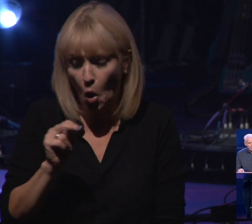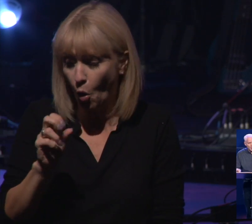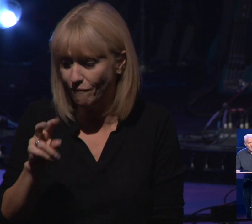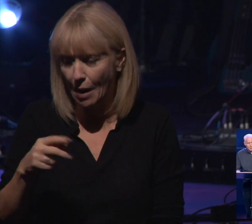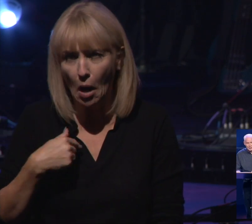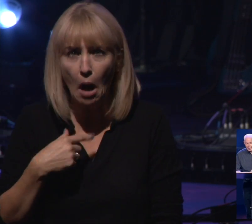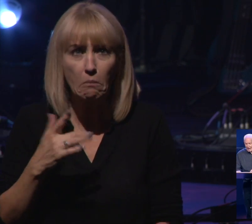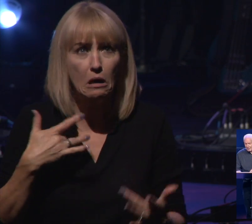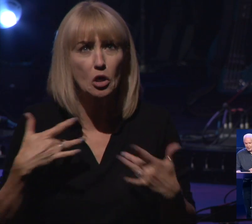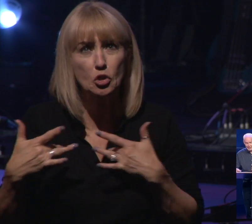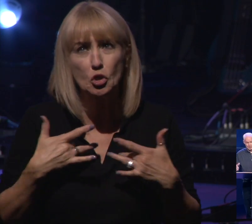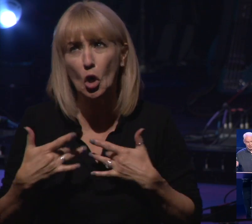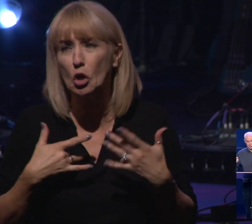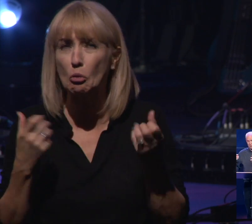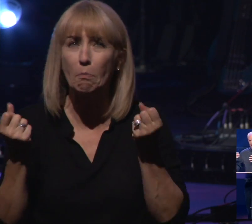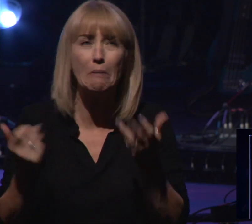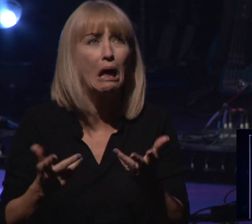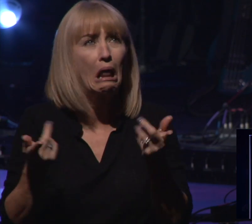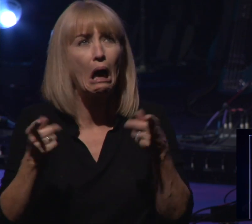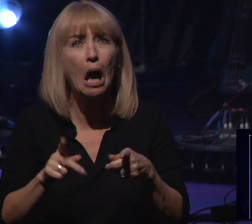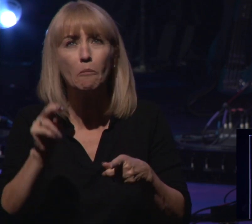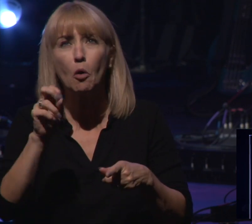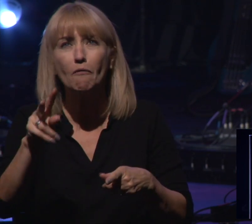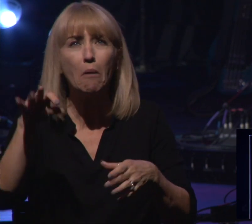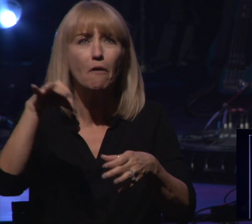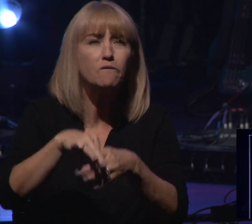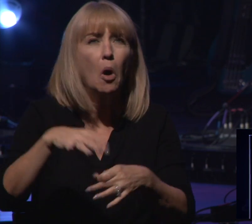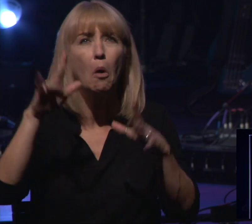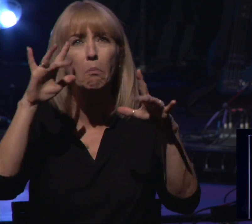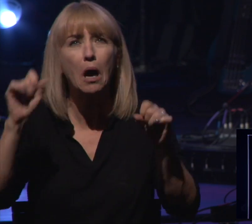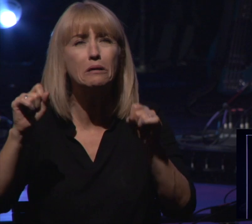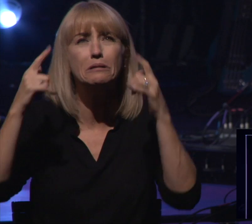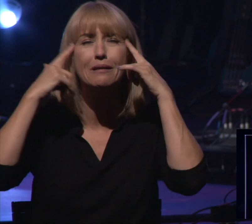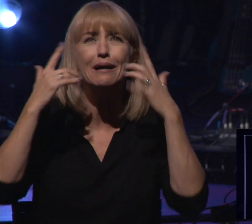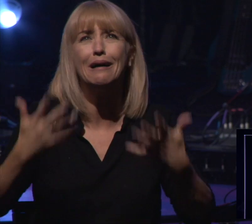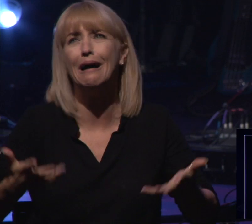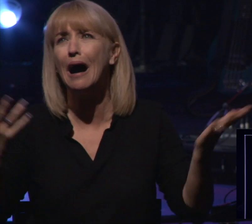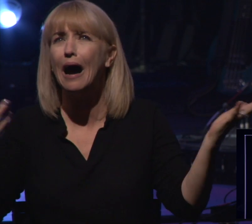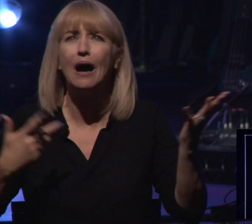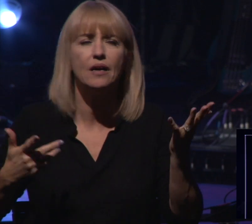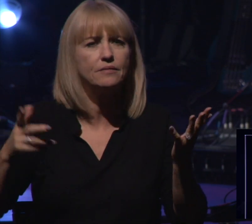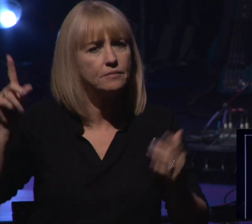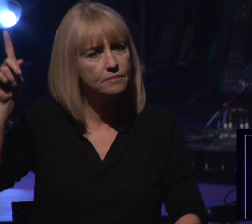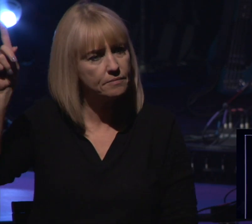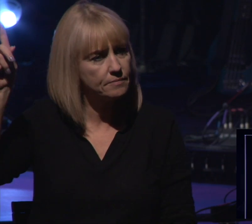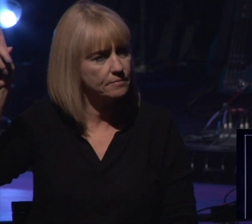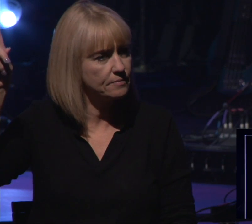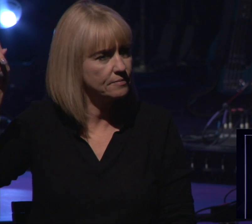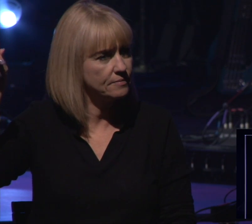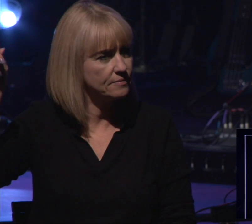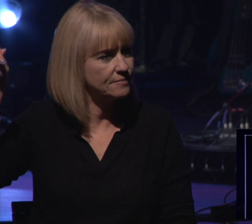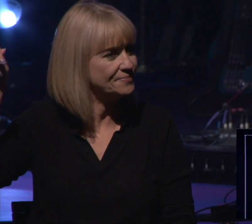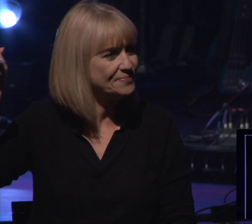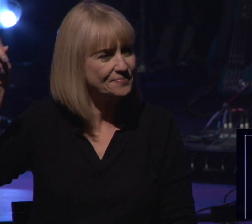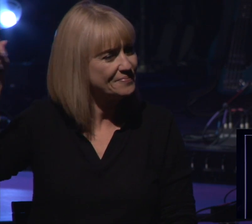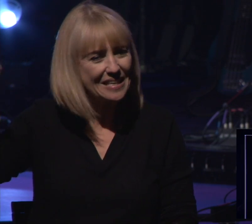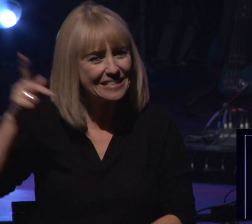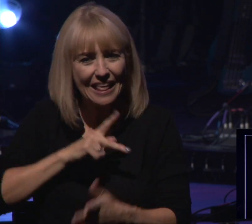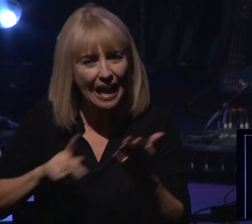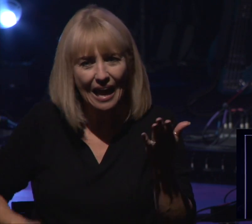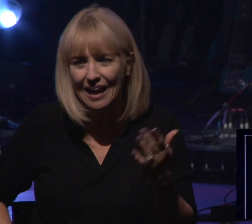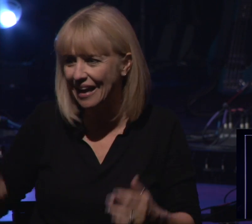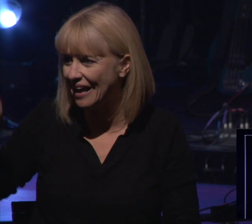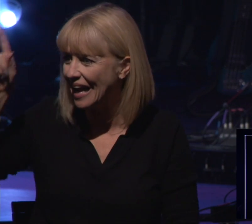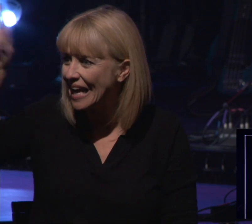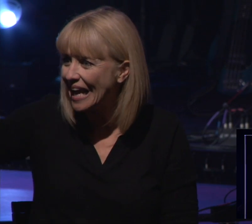about tomorrow and what's going to happen, and I'm concerned about November. I'm concerned about so many things going on, but I know God is the king, and he's on the